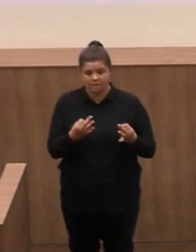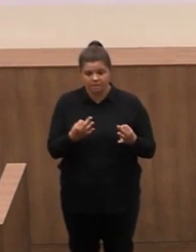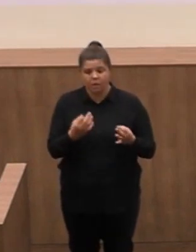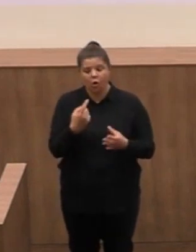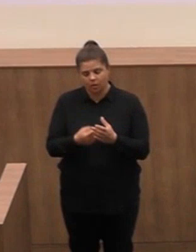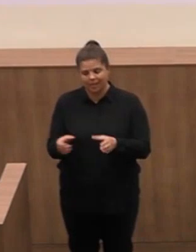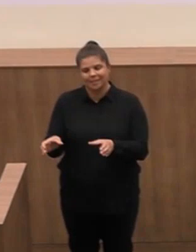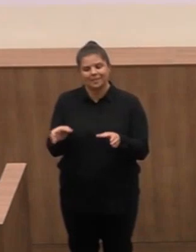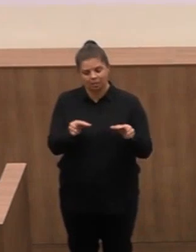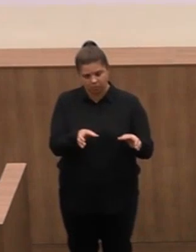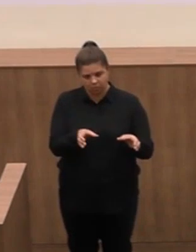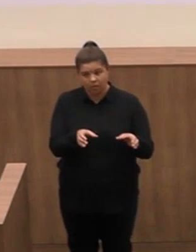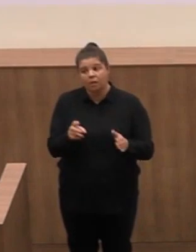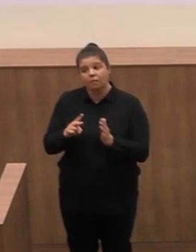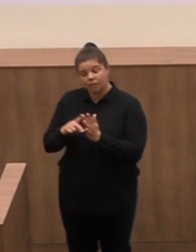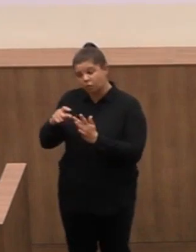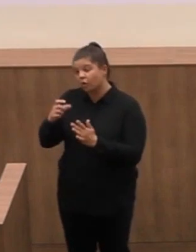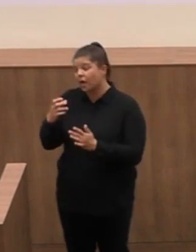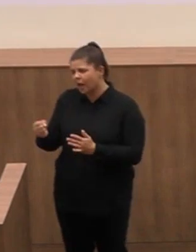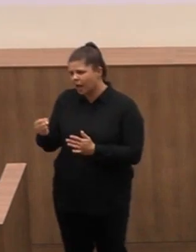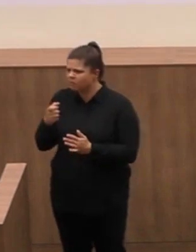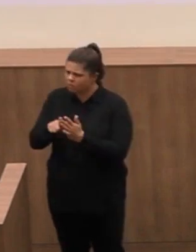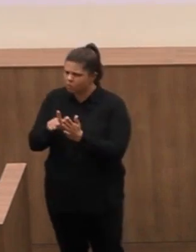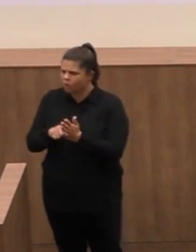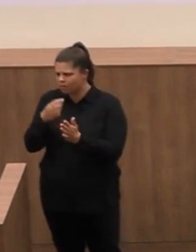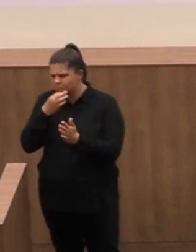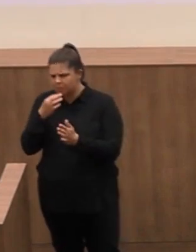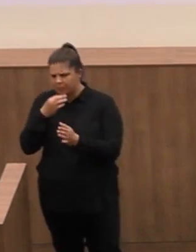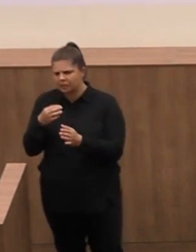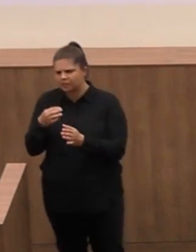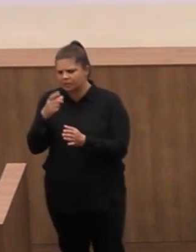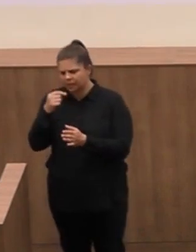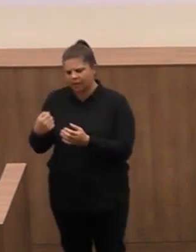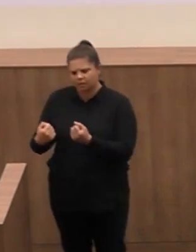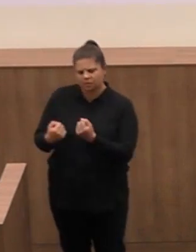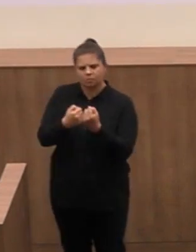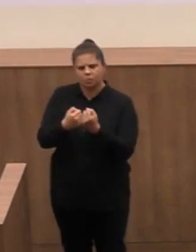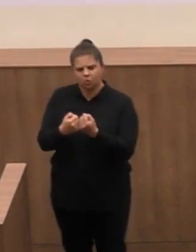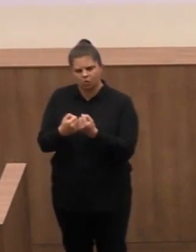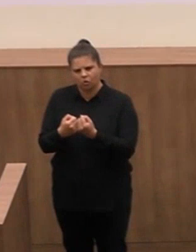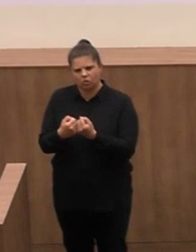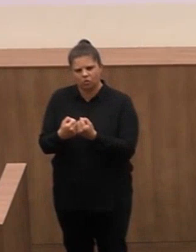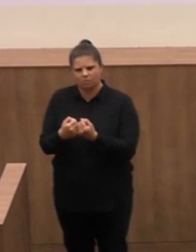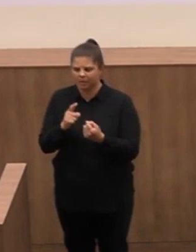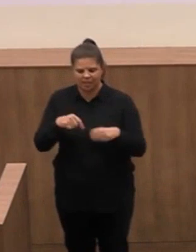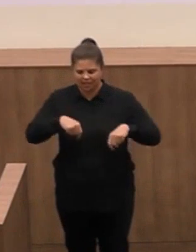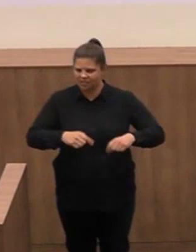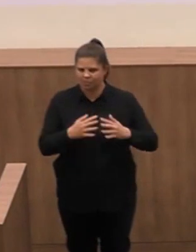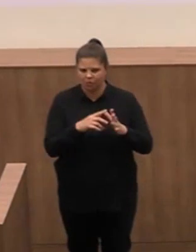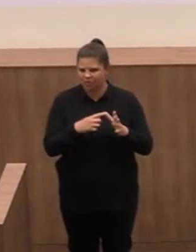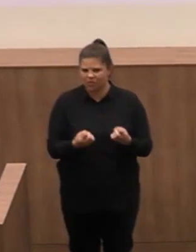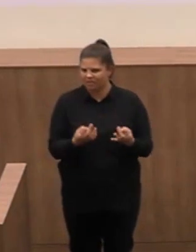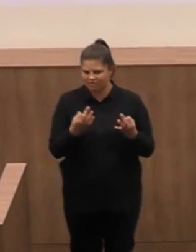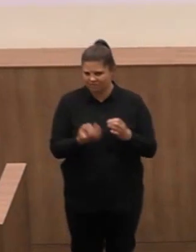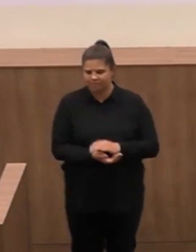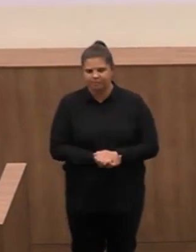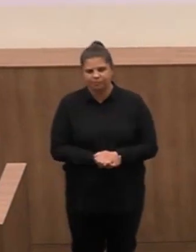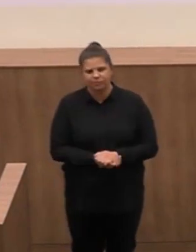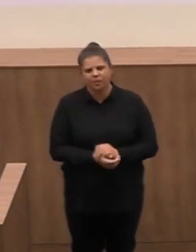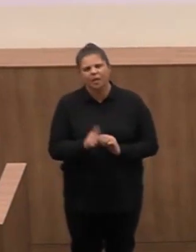legislation that has started to introduce some of those things. We don't have that here yet. But if we look at the principles that are embedded in